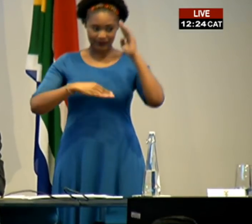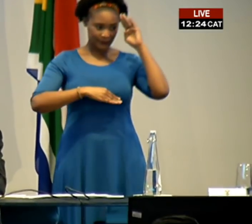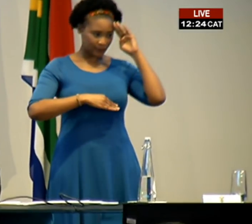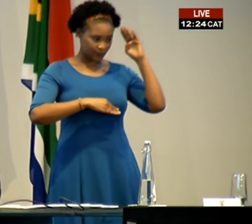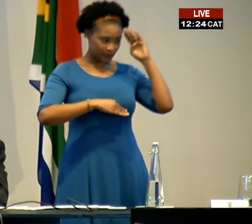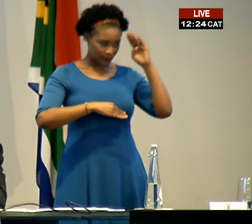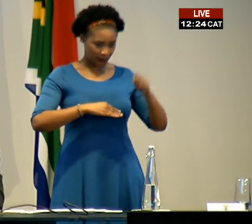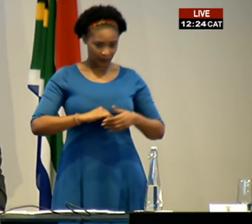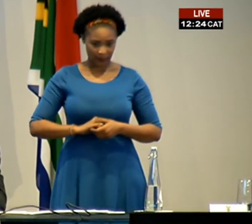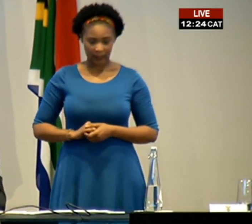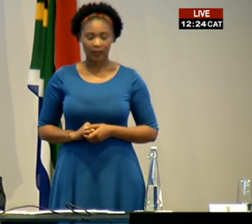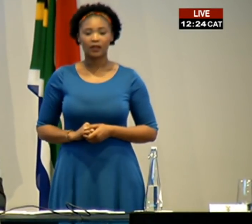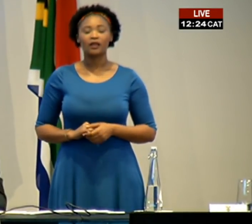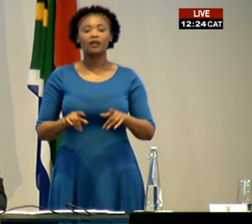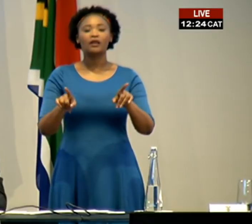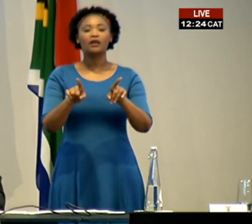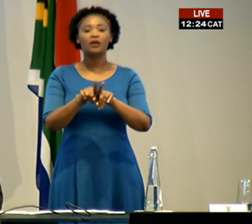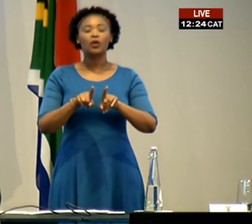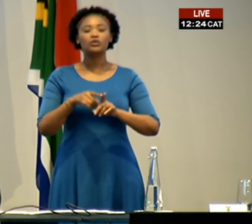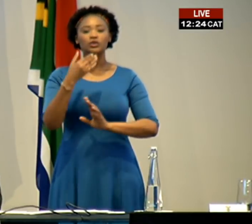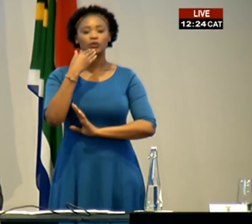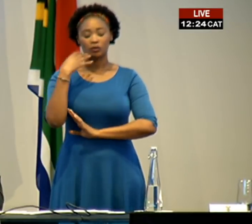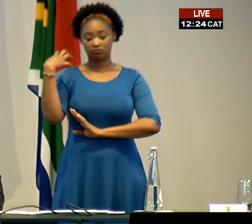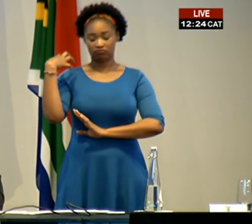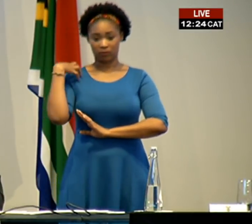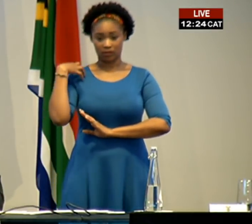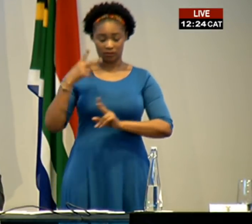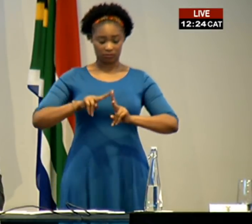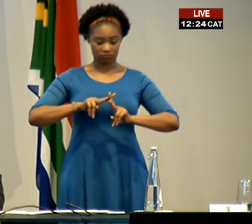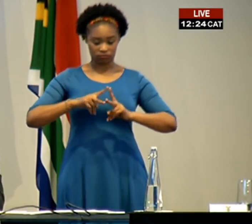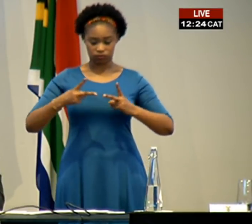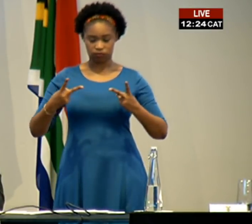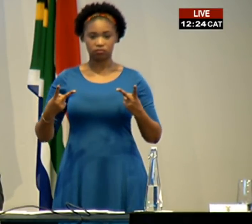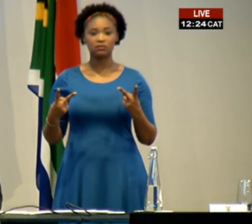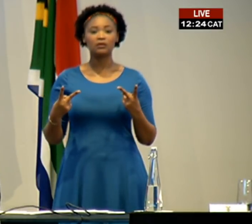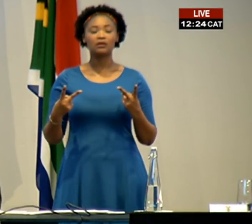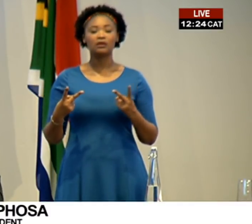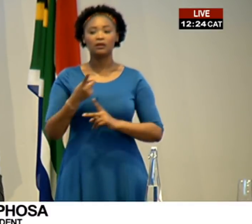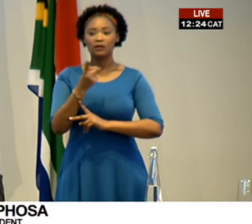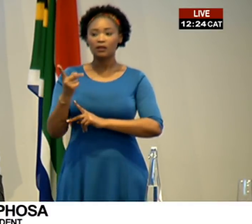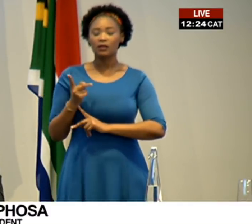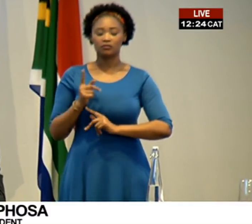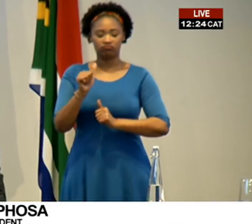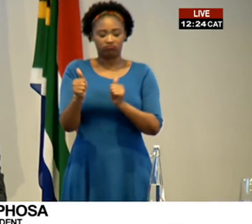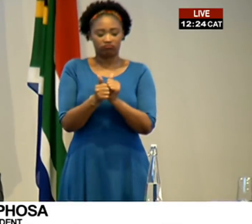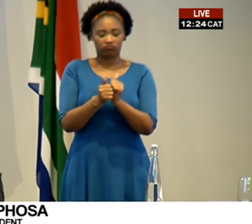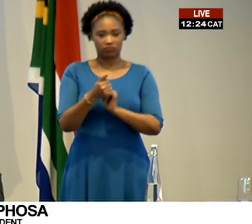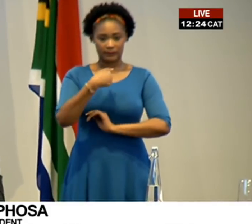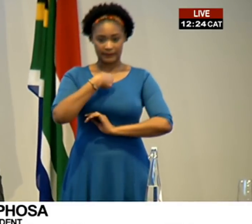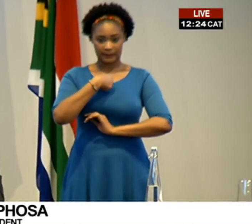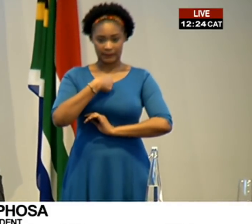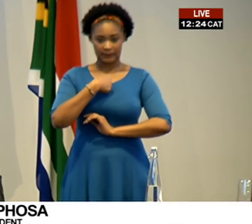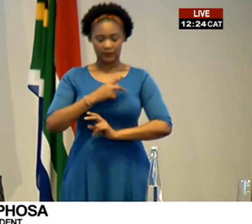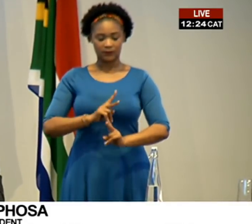MECs, and also to the ministers who have accompanied me on